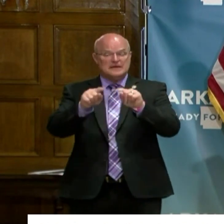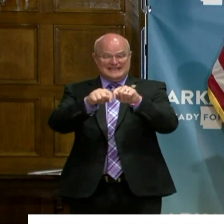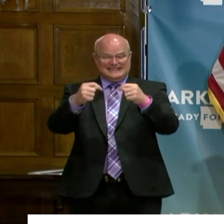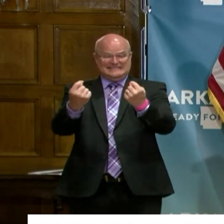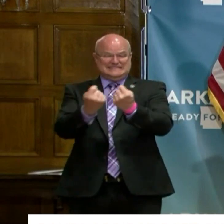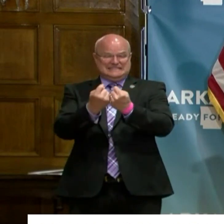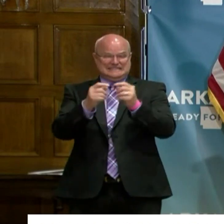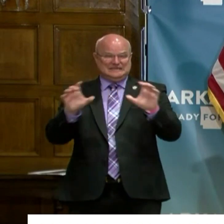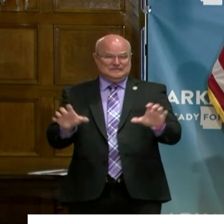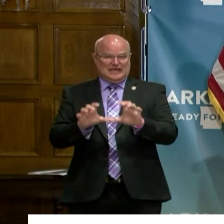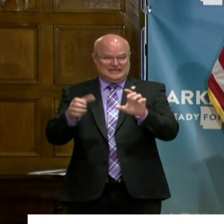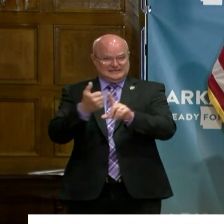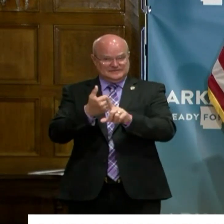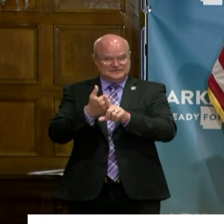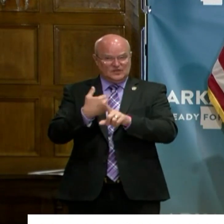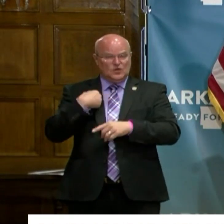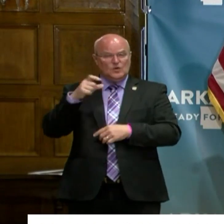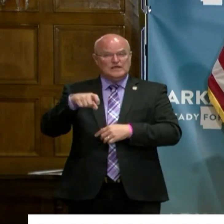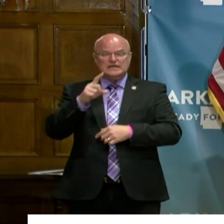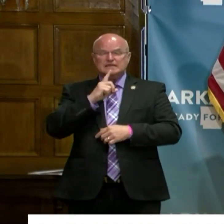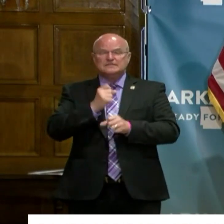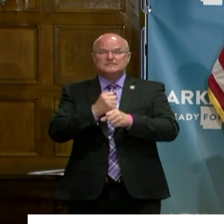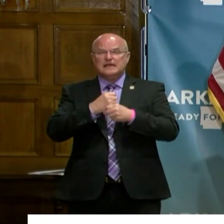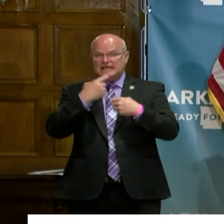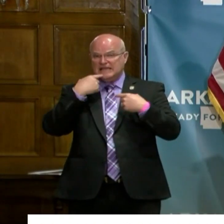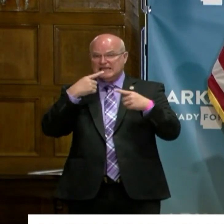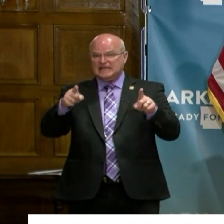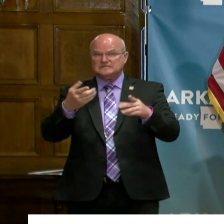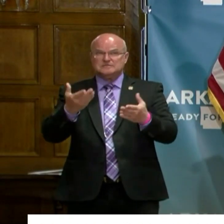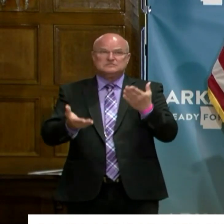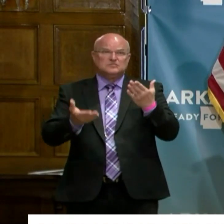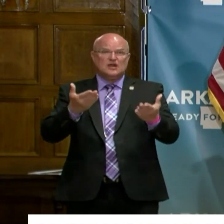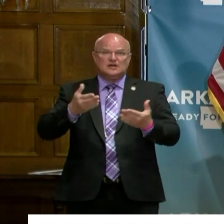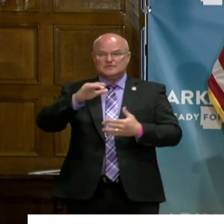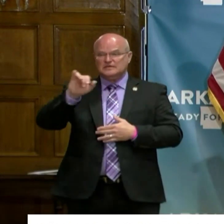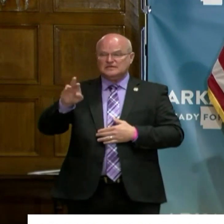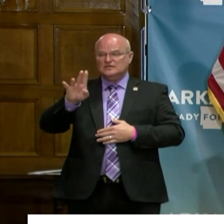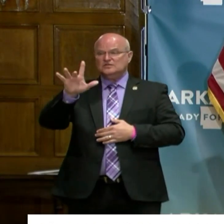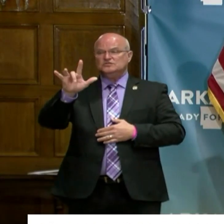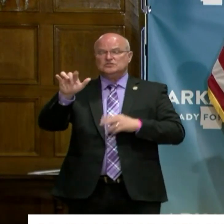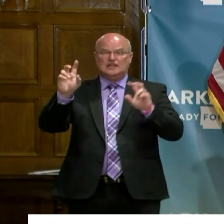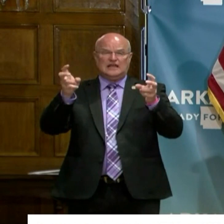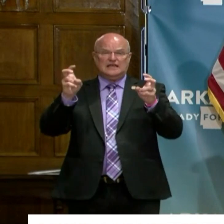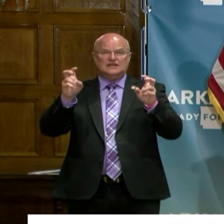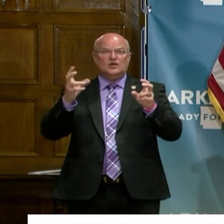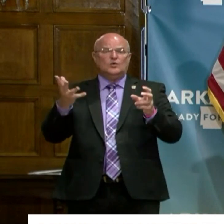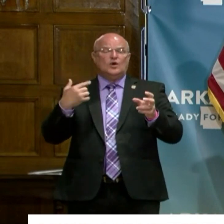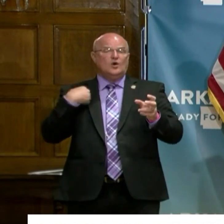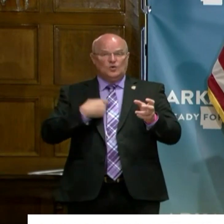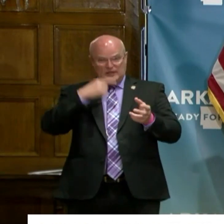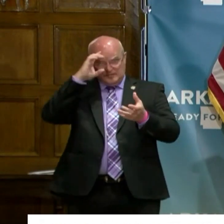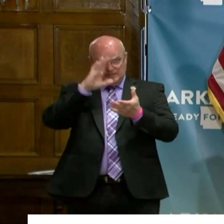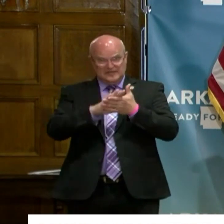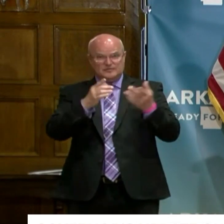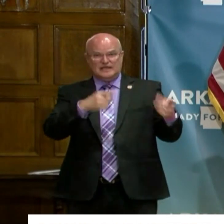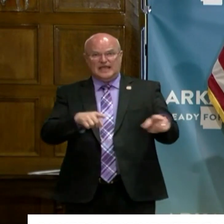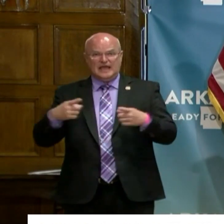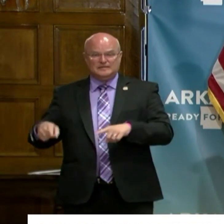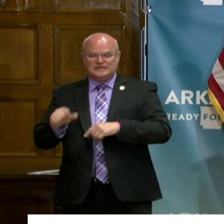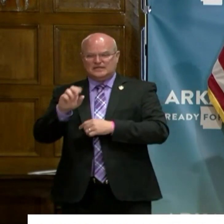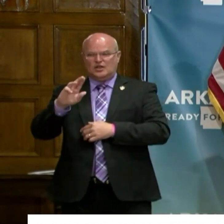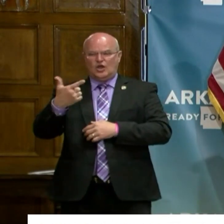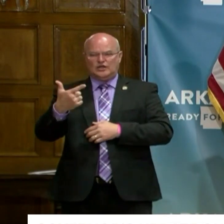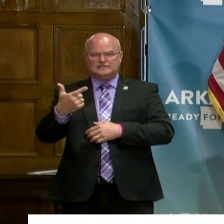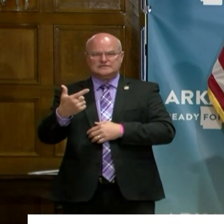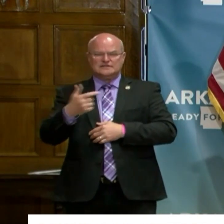team activity, we need to make an announcement probably in July in terms of what we believe should be happening in